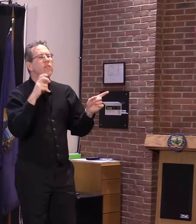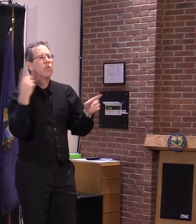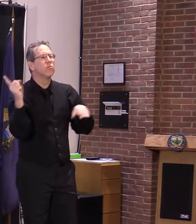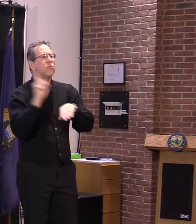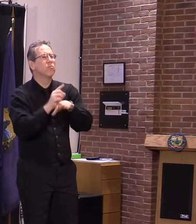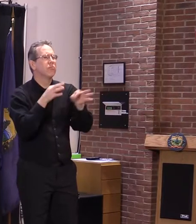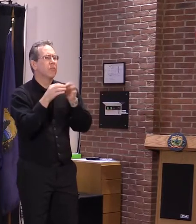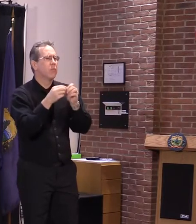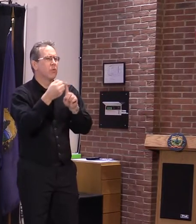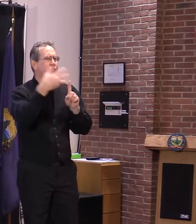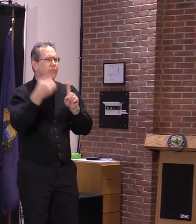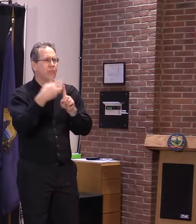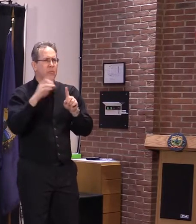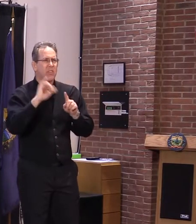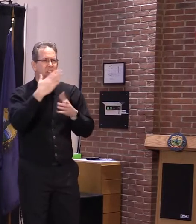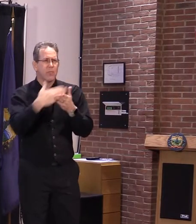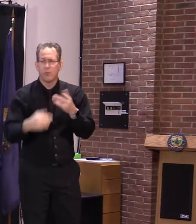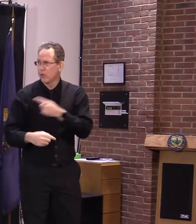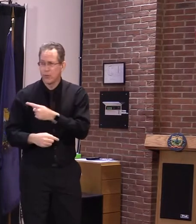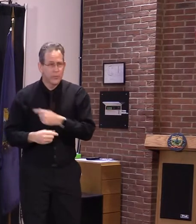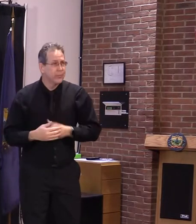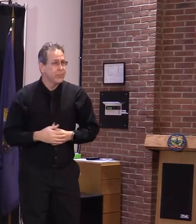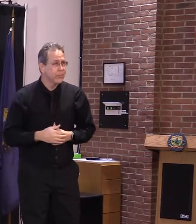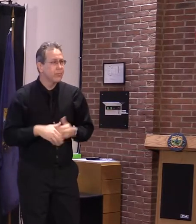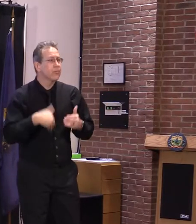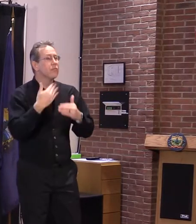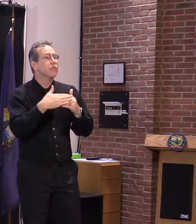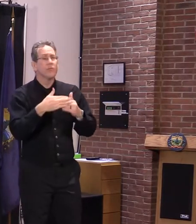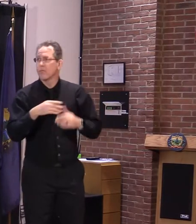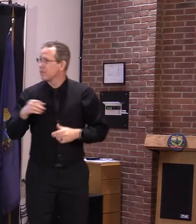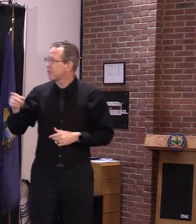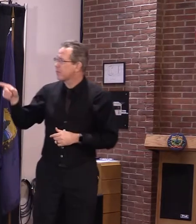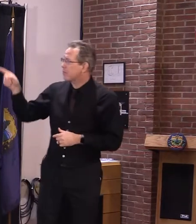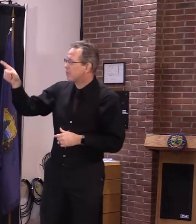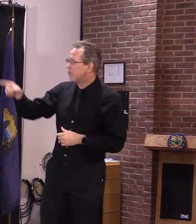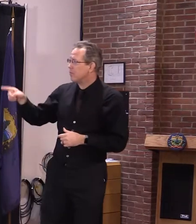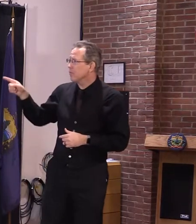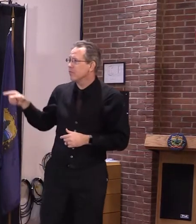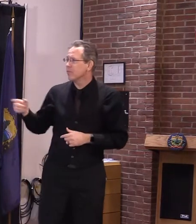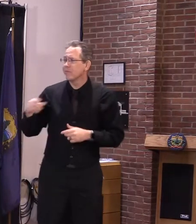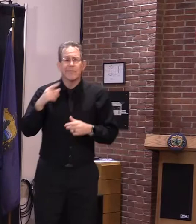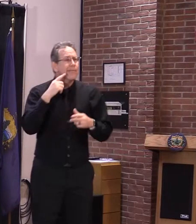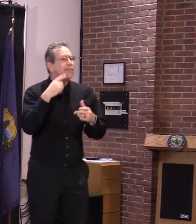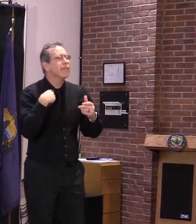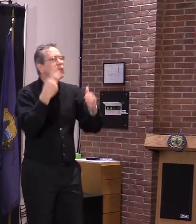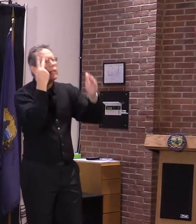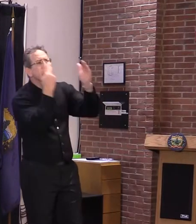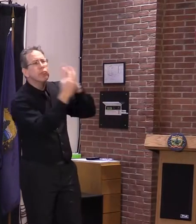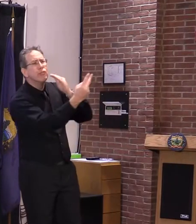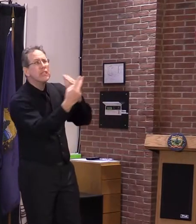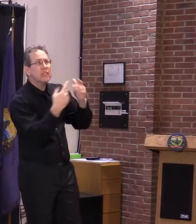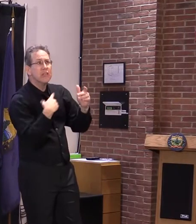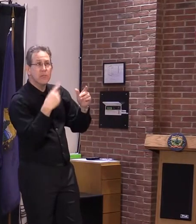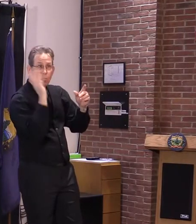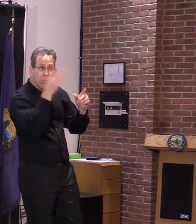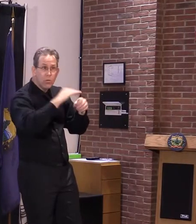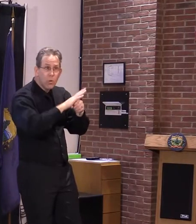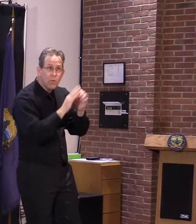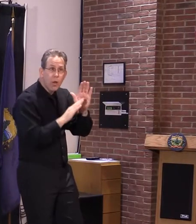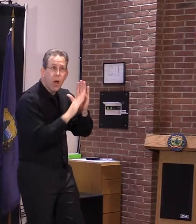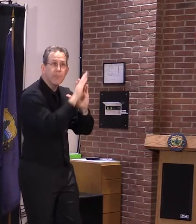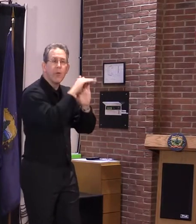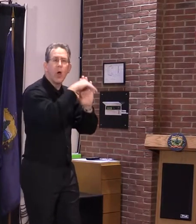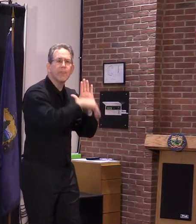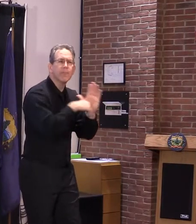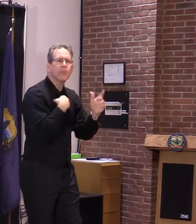that. So turning to the next slide, you'll see this is the forecast page. So again, we anticipate that this trend will continue, that we